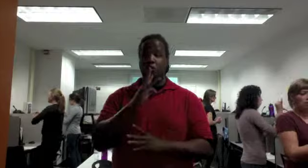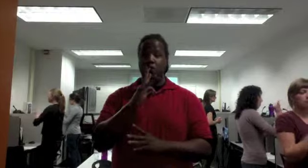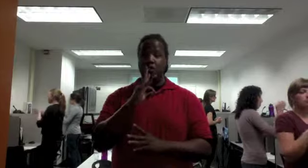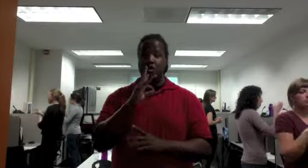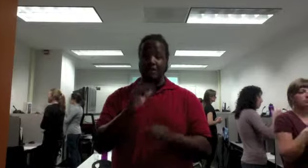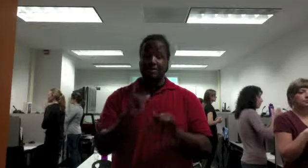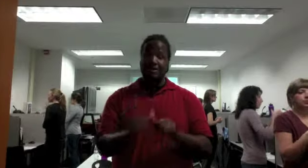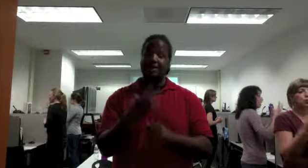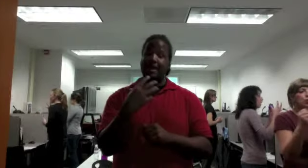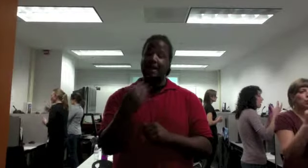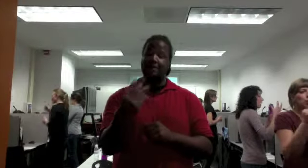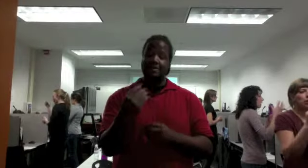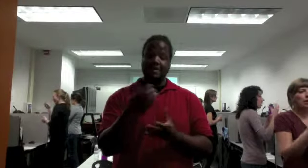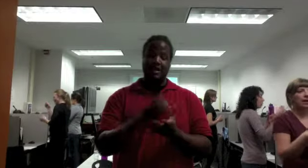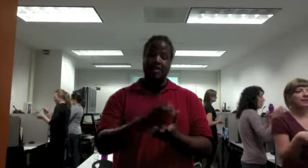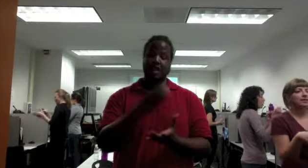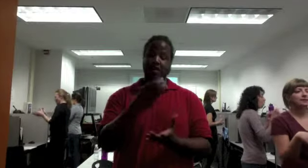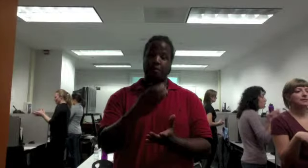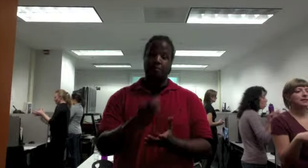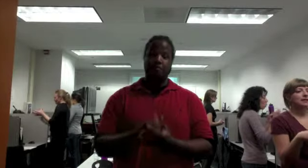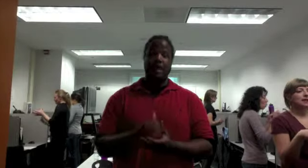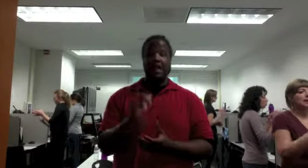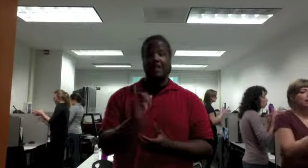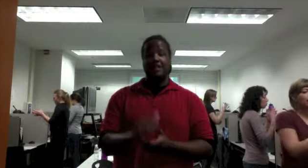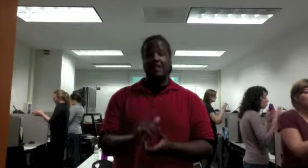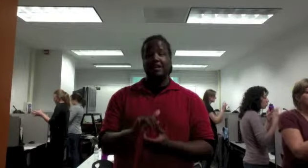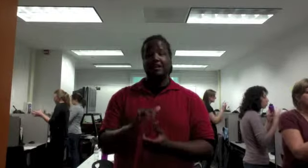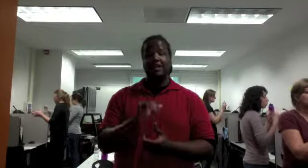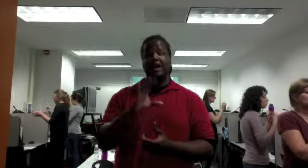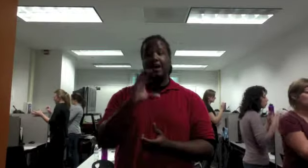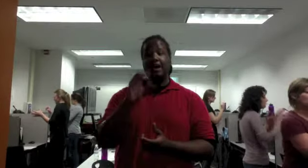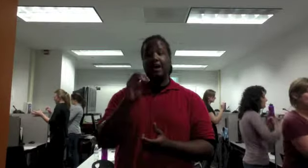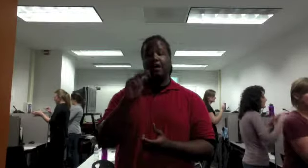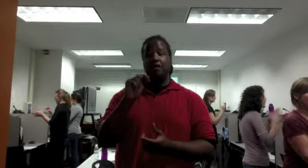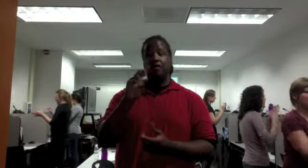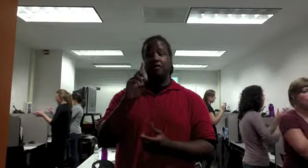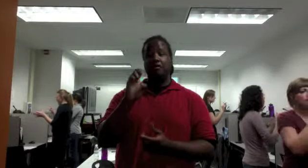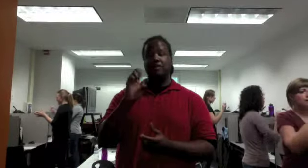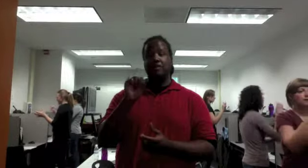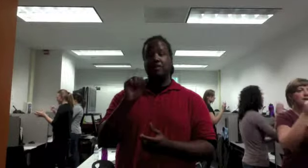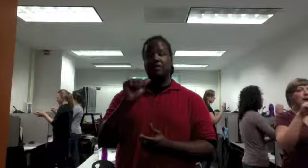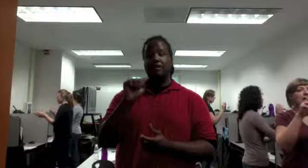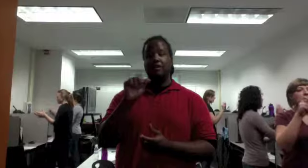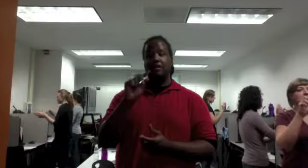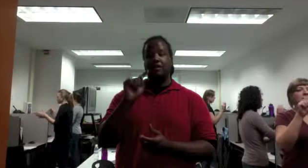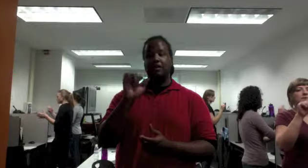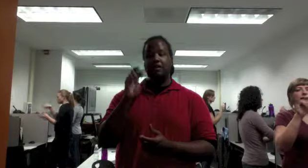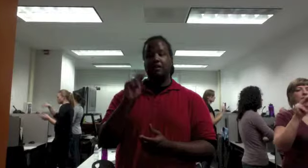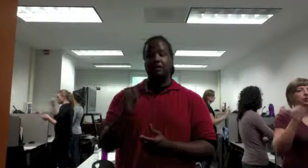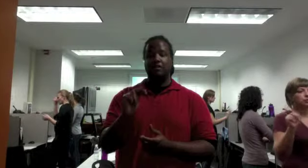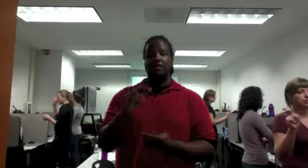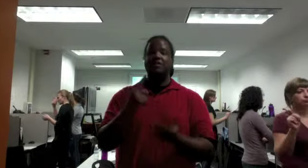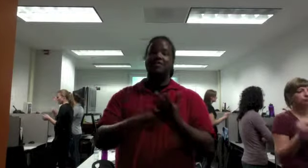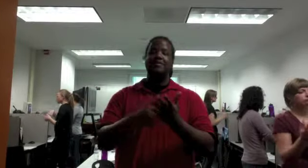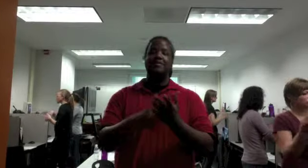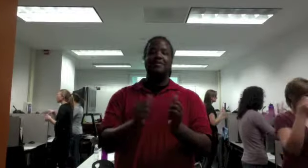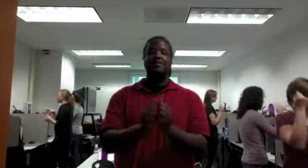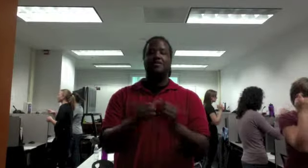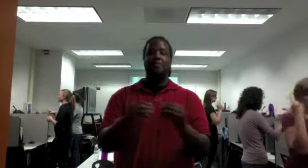cools and turns to water. On the outside of the Pepsi. That's condensation. And there are 100 examples. Everybody got this? We'll